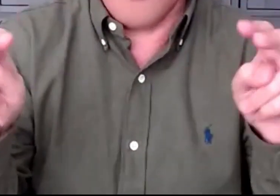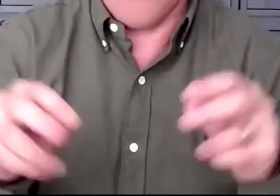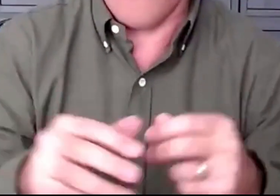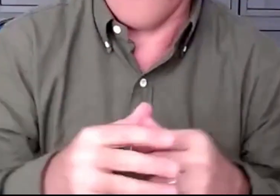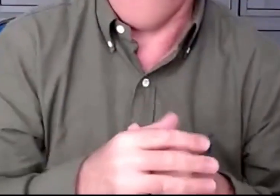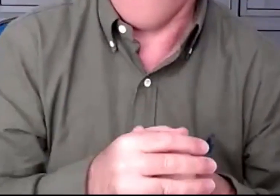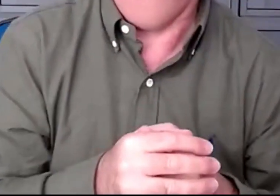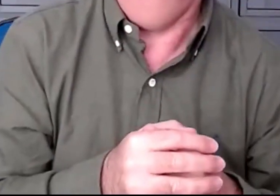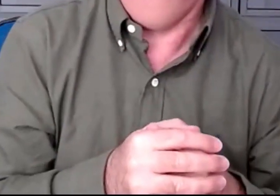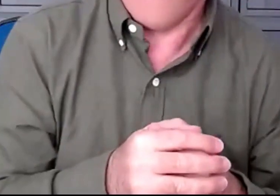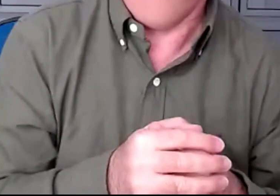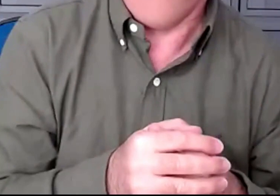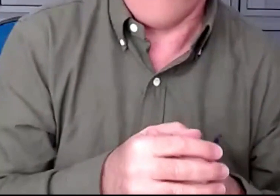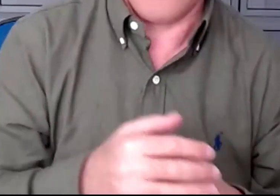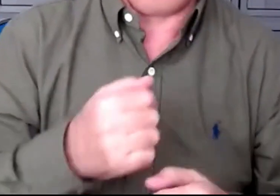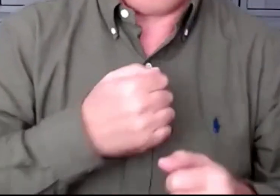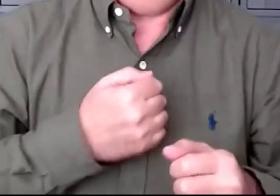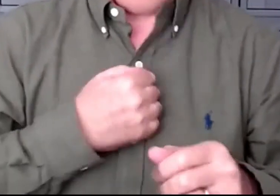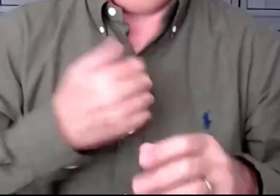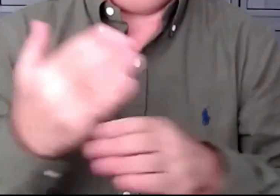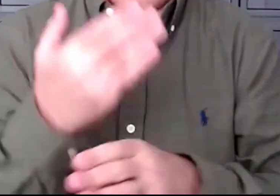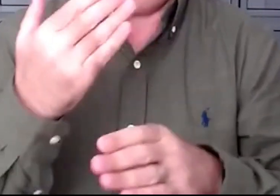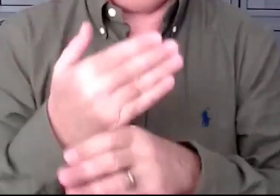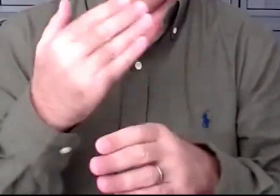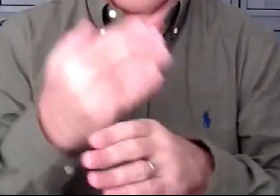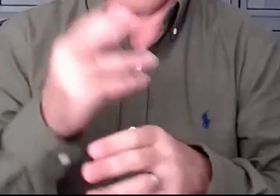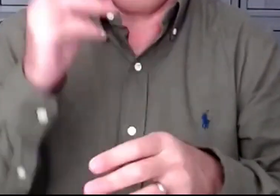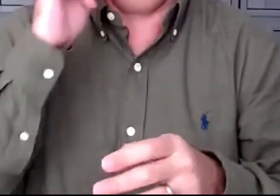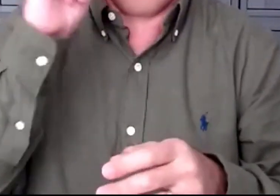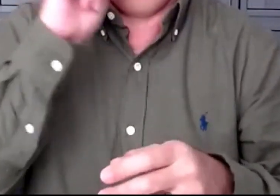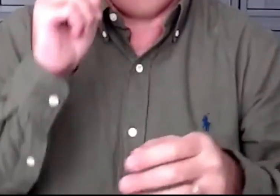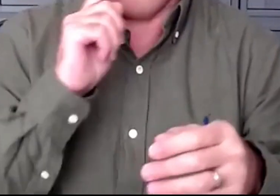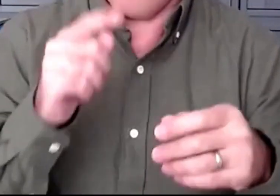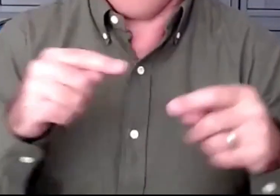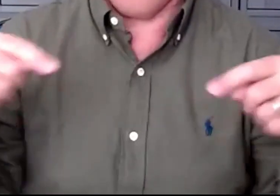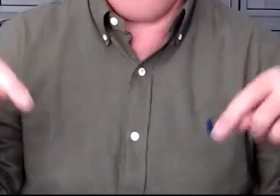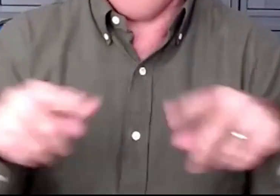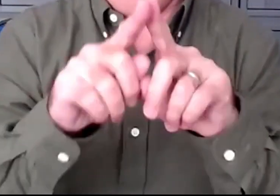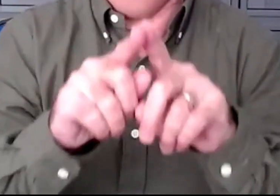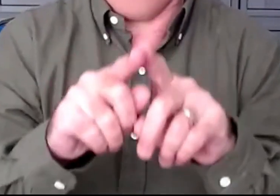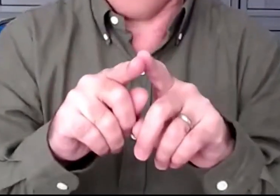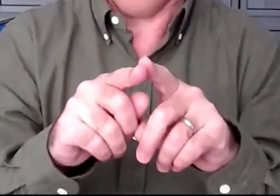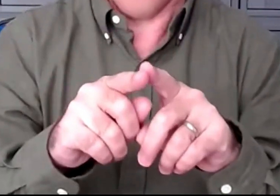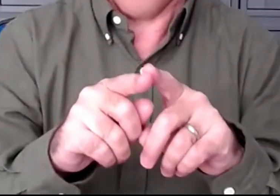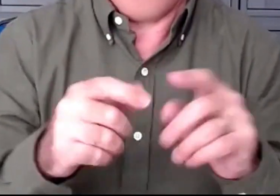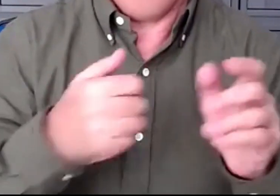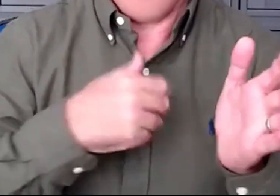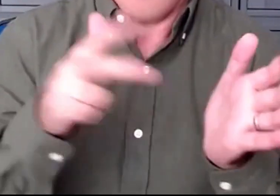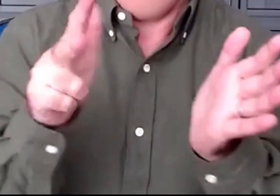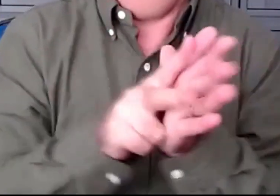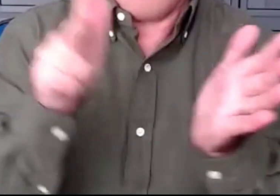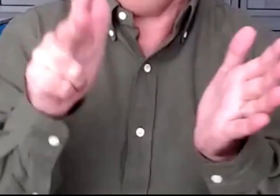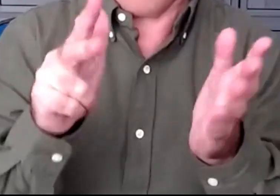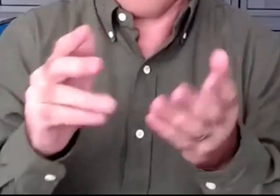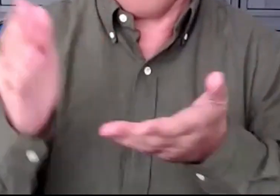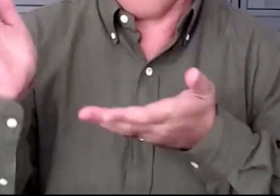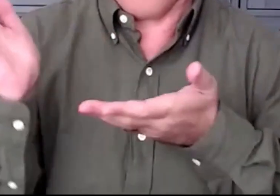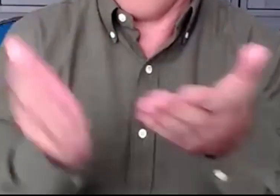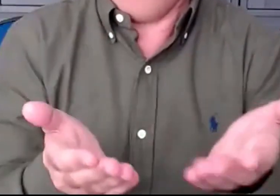management, as well as other subjects. My company, Deaf and Hearing